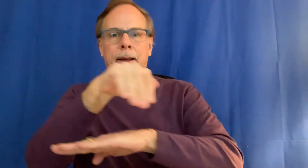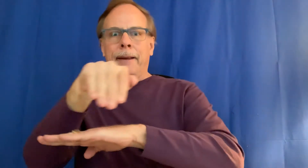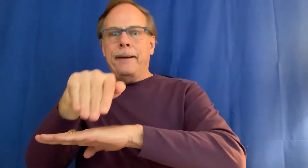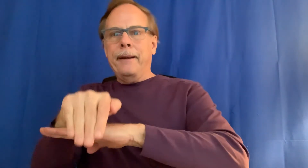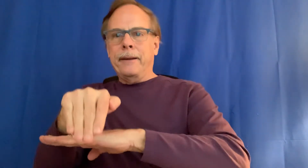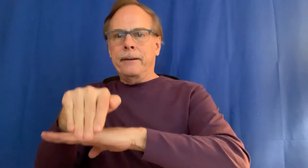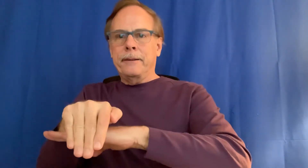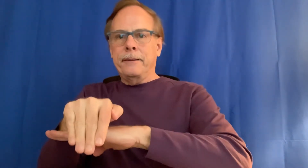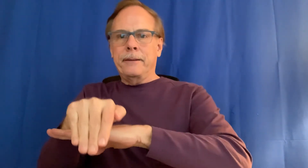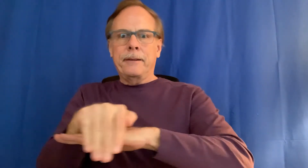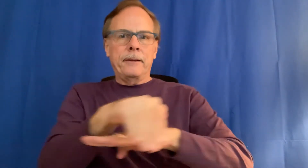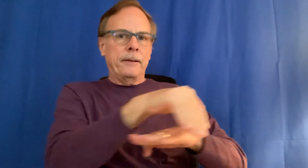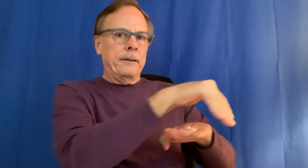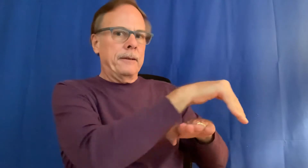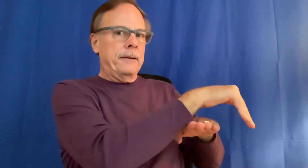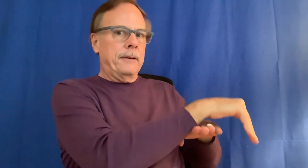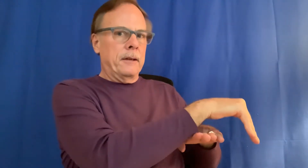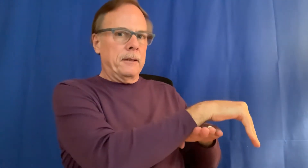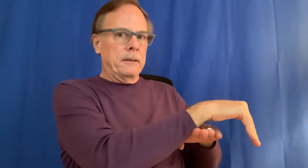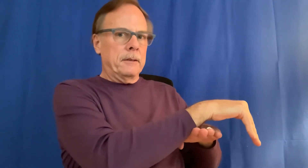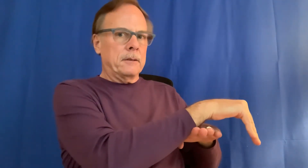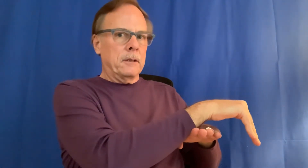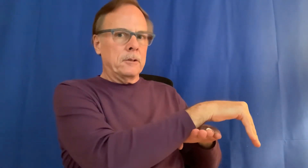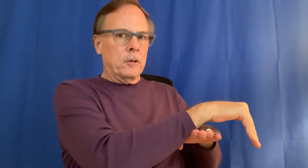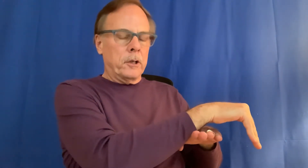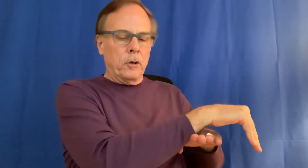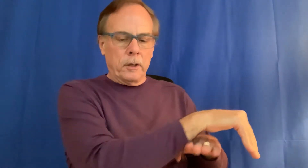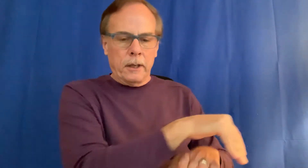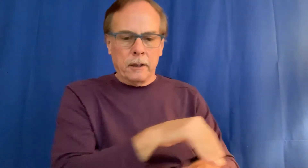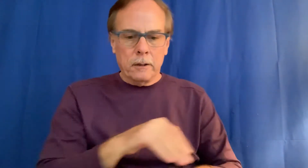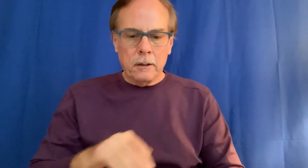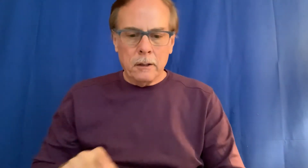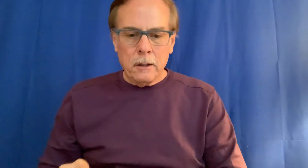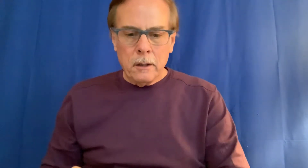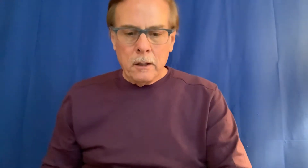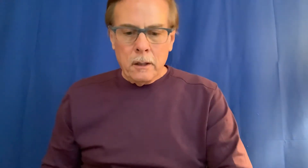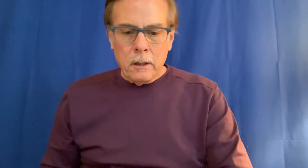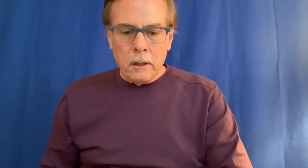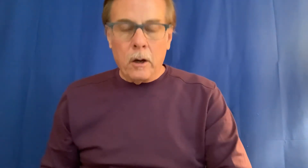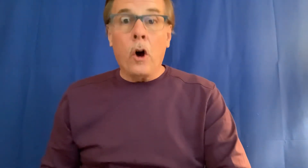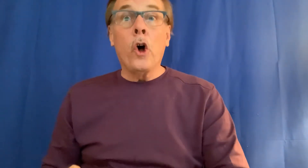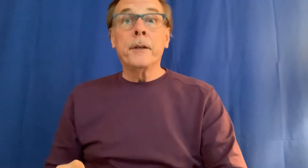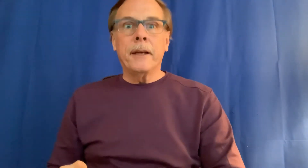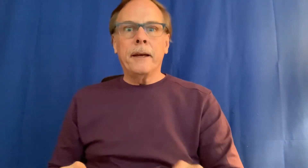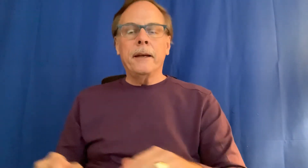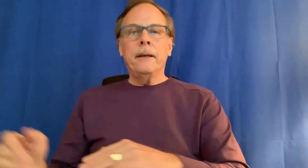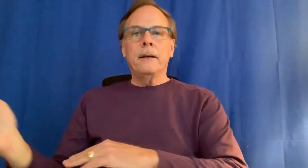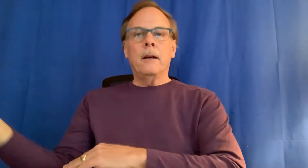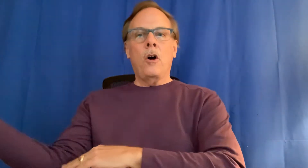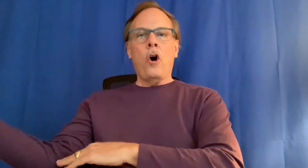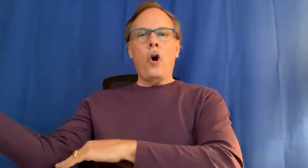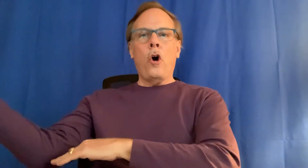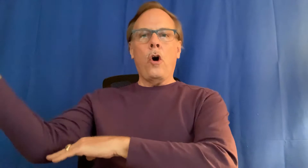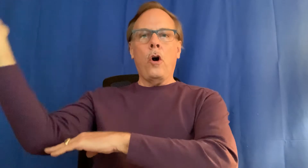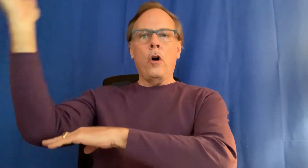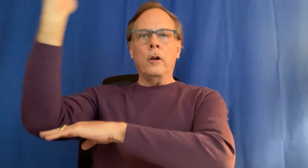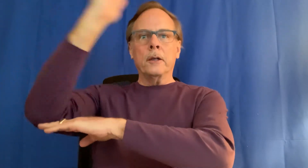And night. The sun has already gone down. All day.